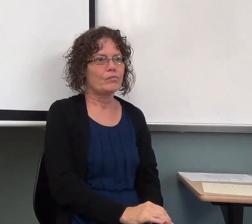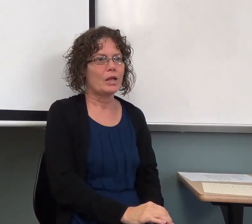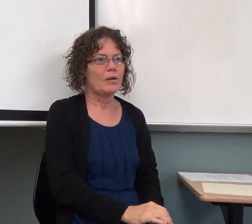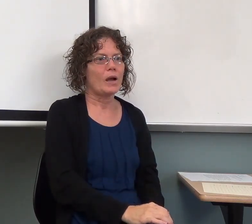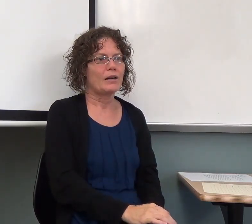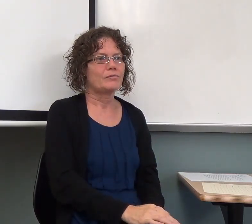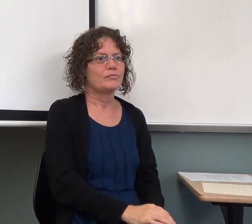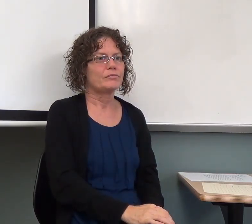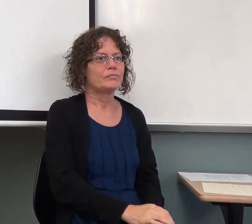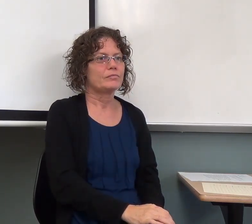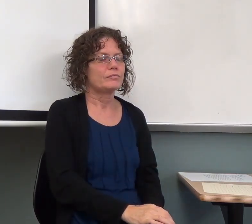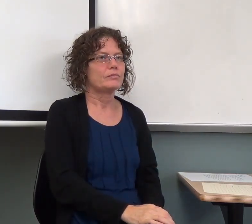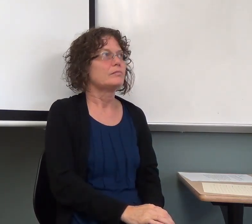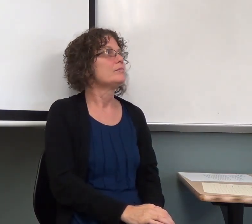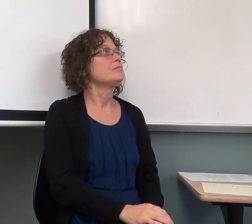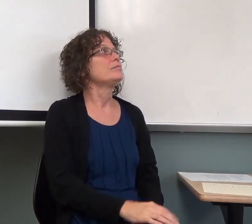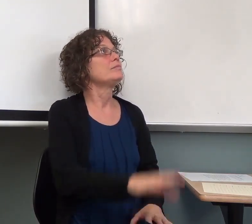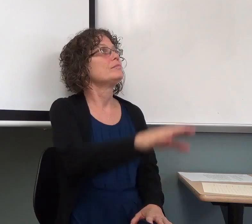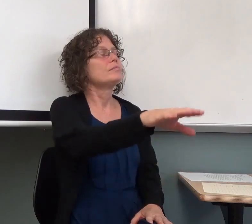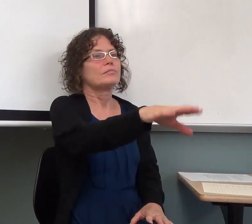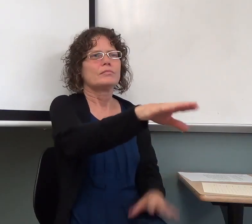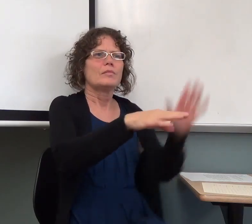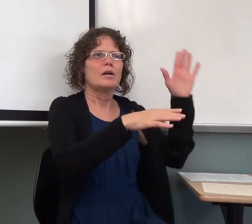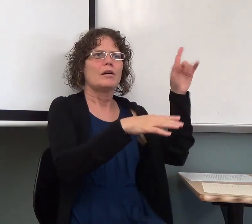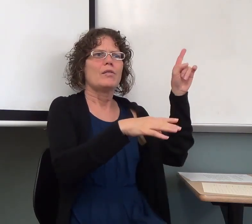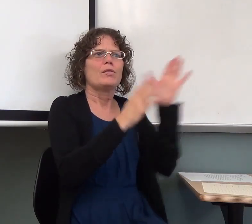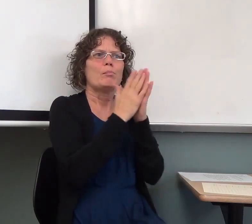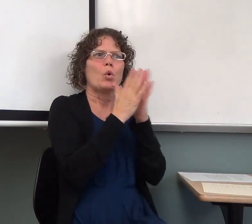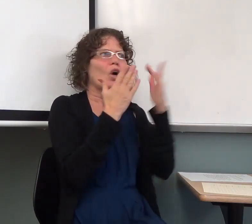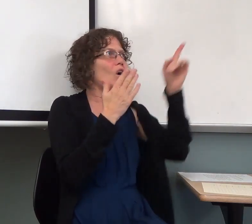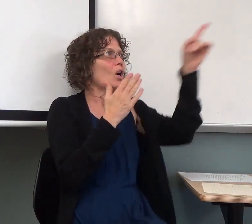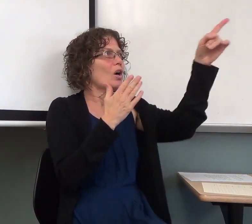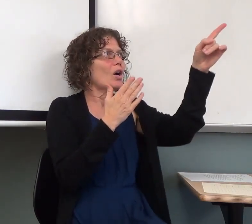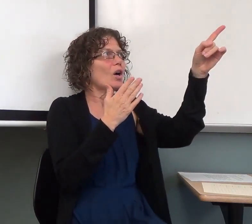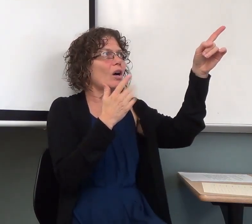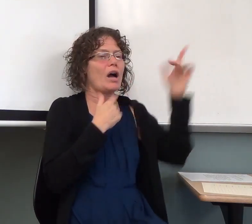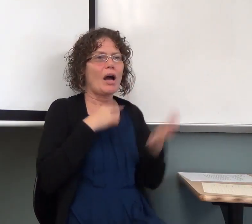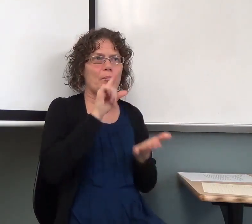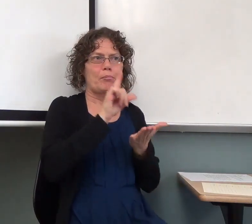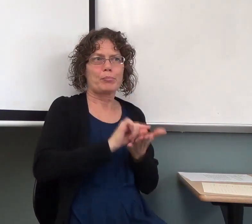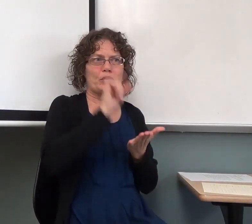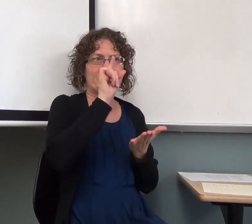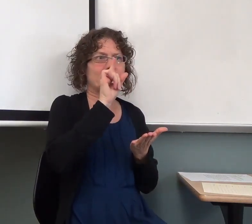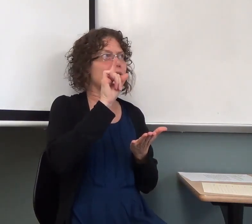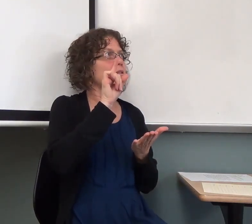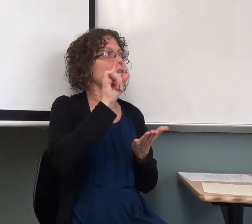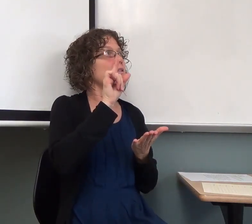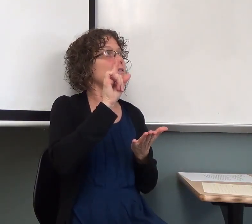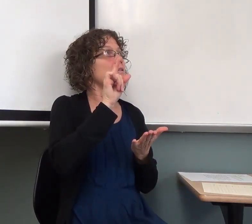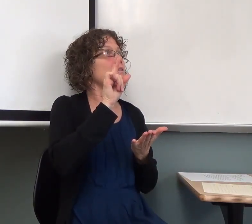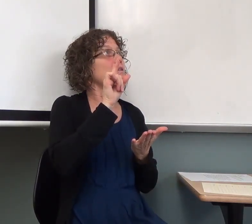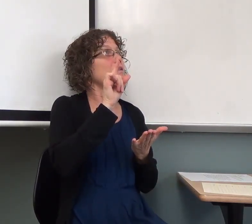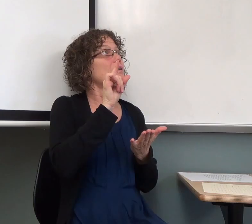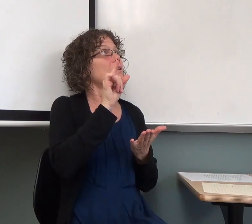I printed from the book that you guys should be getting, or should have gotten, okay, one of the